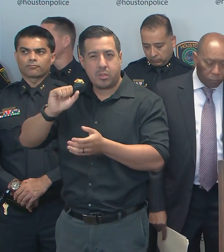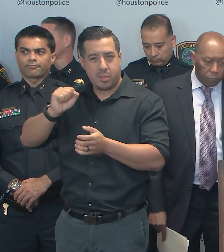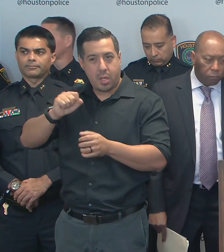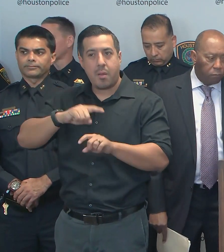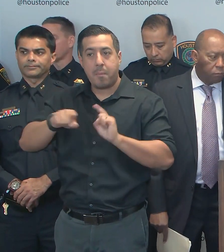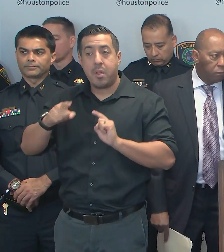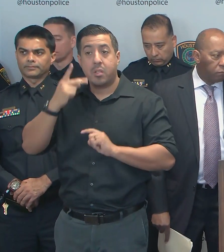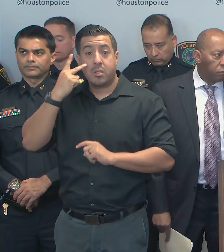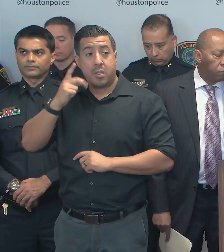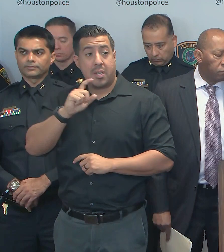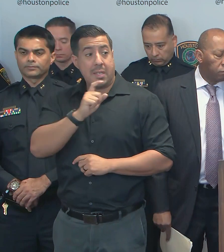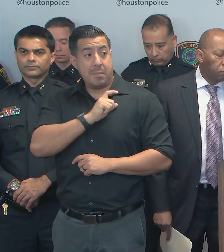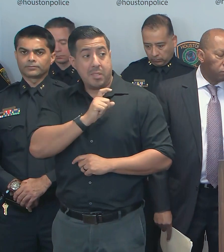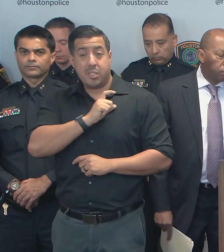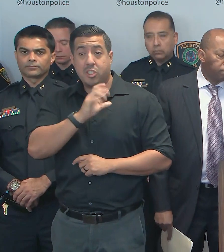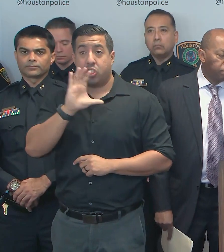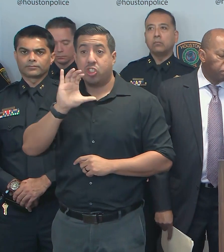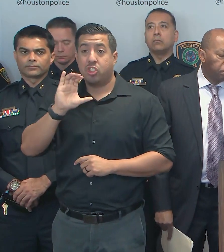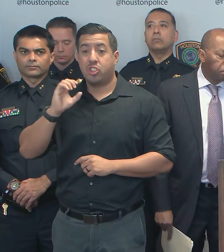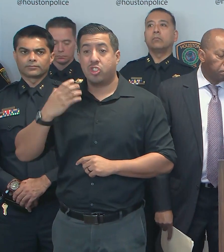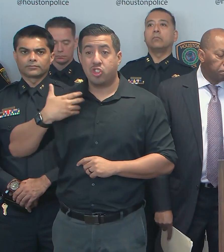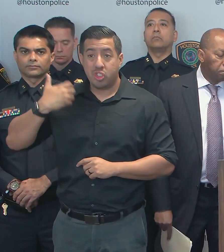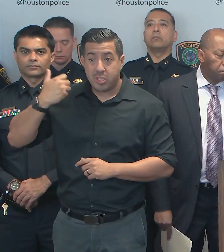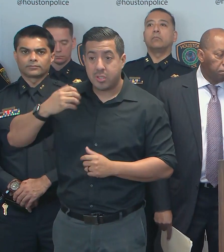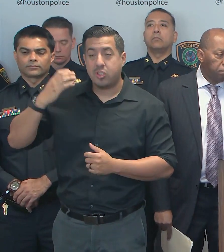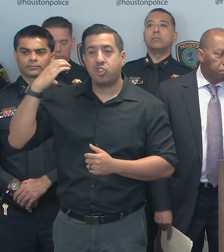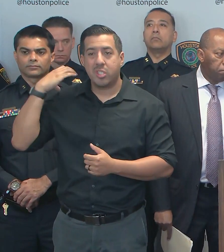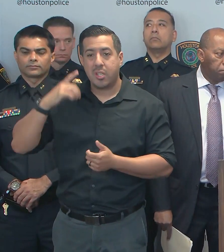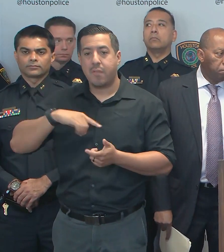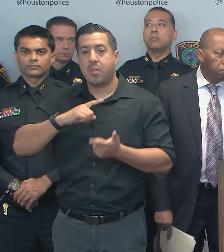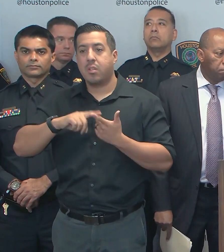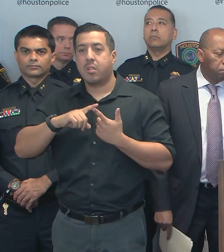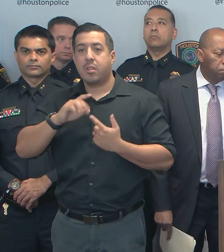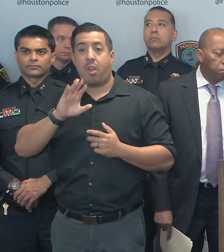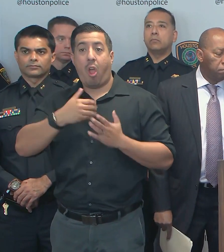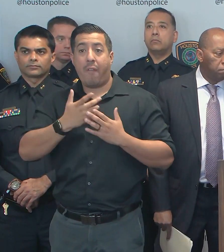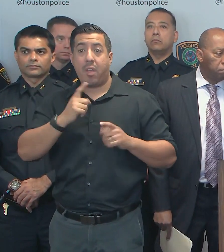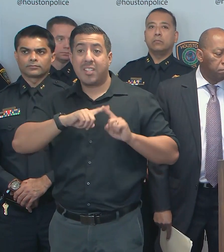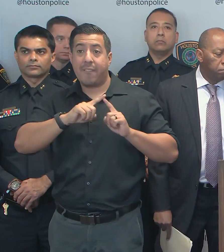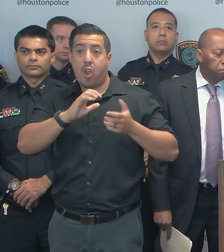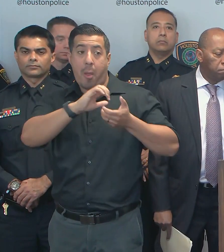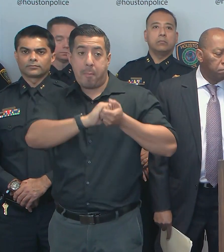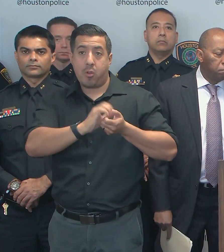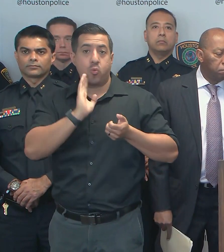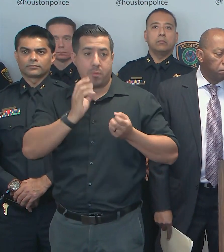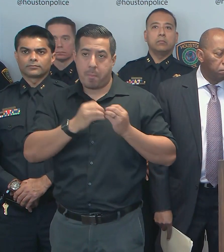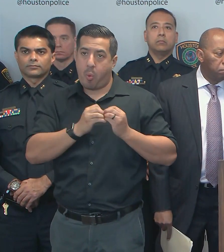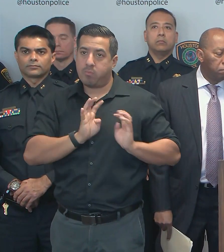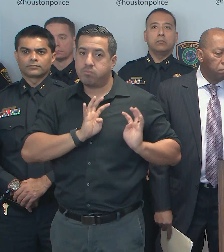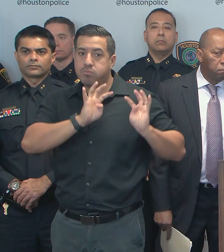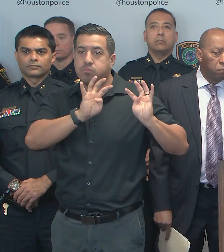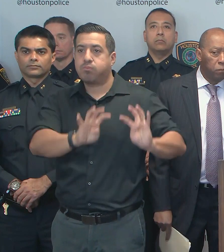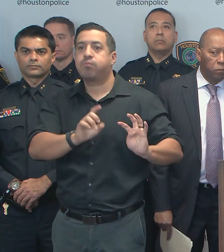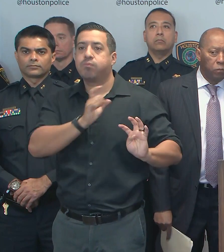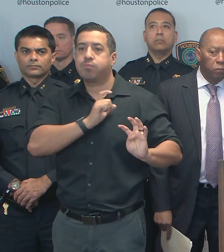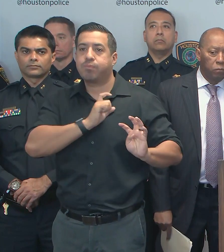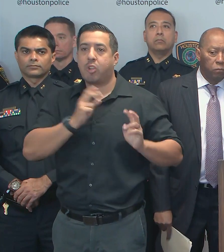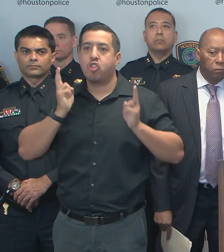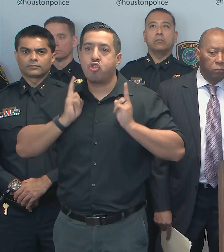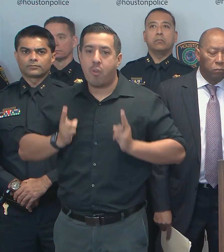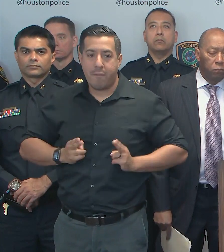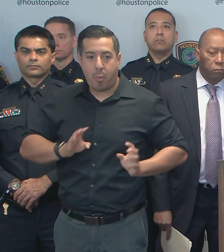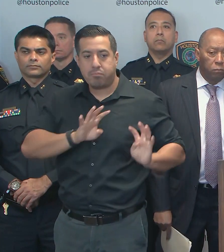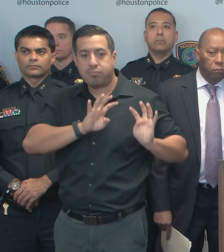chief, as this police department, and all our other partners, we're going to continue to deploy officers in uniform, in